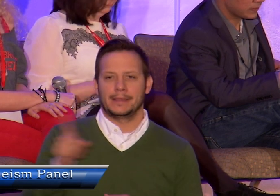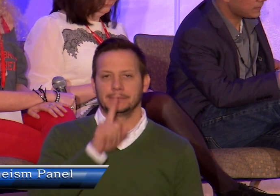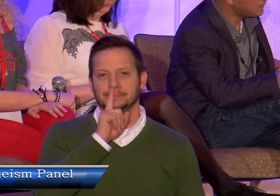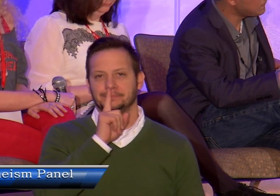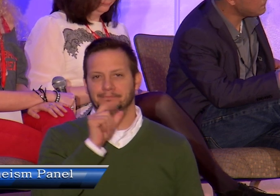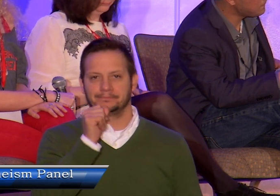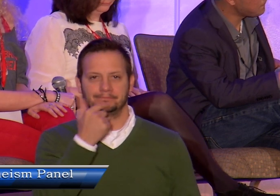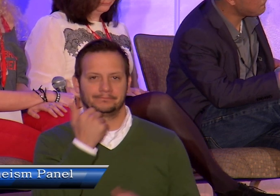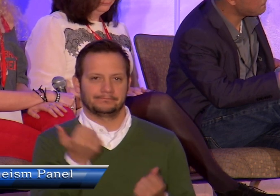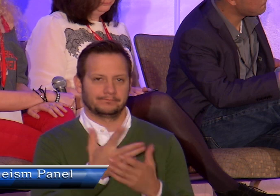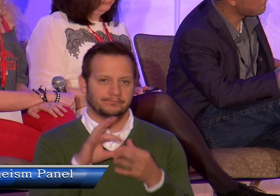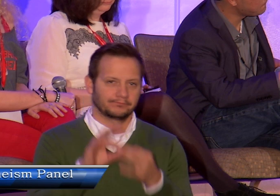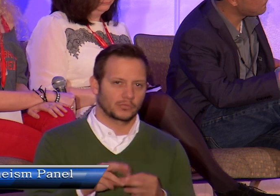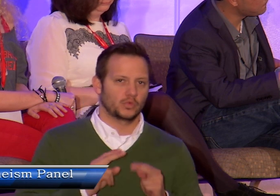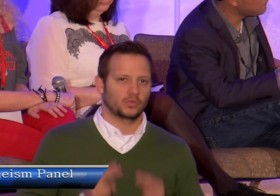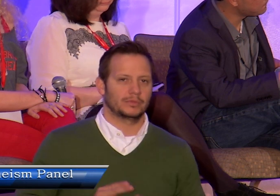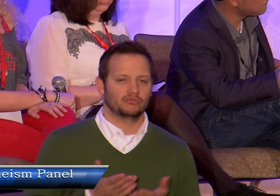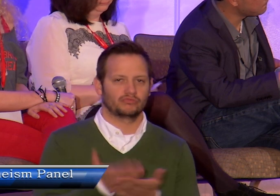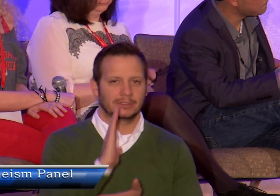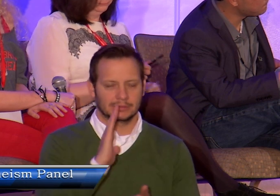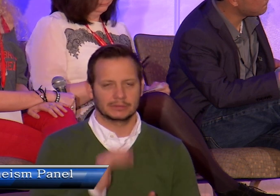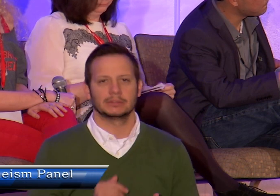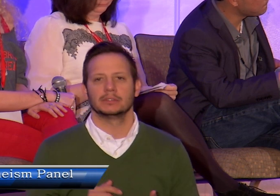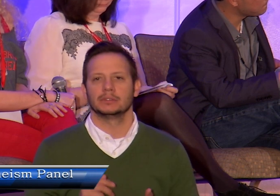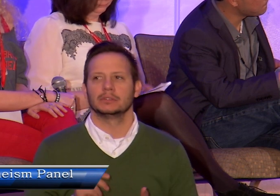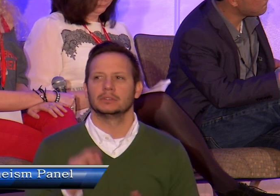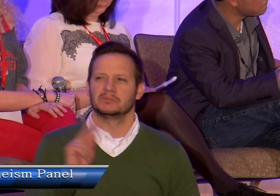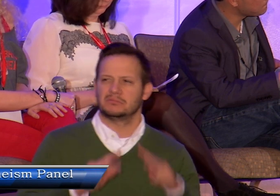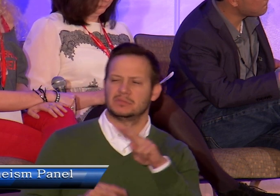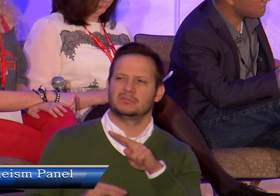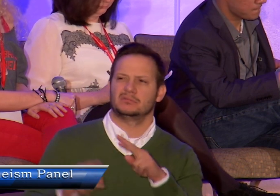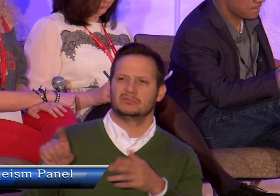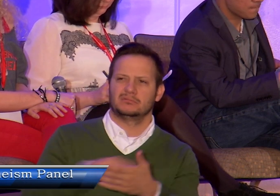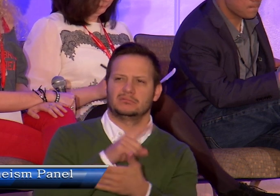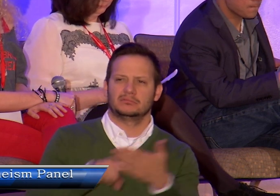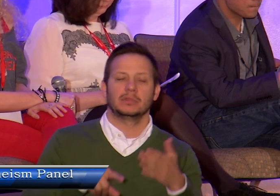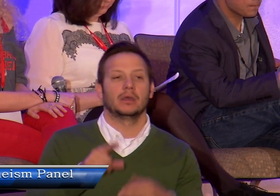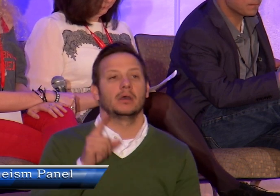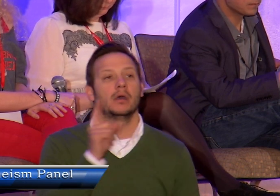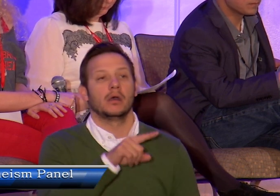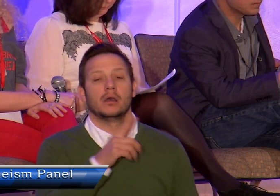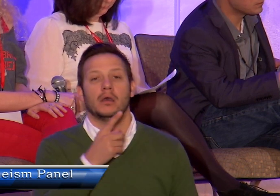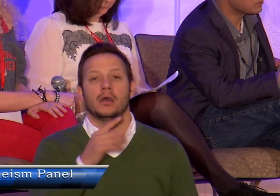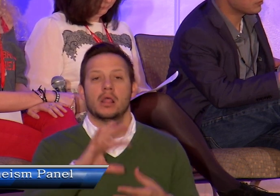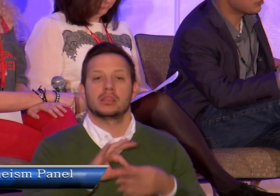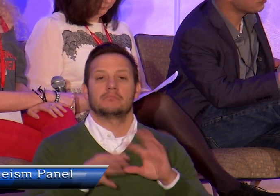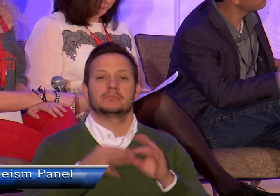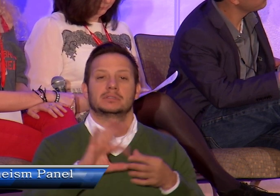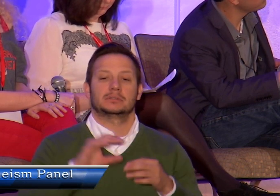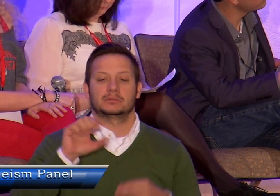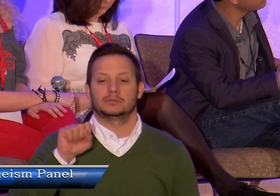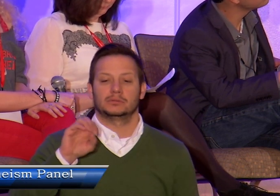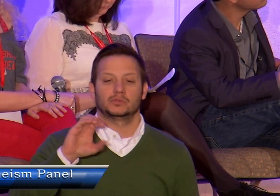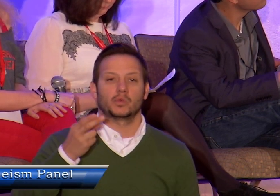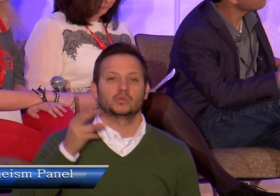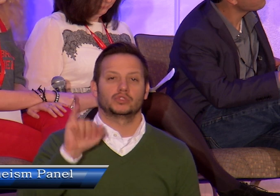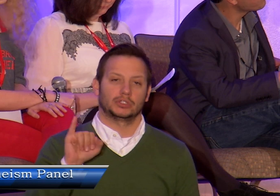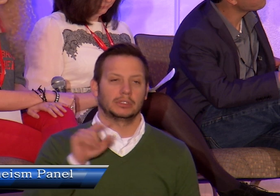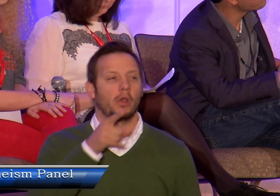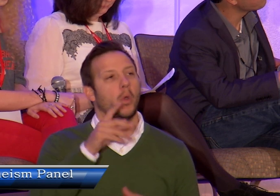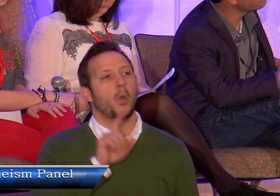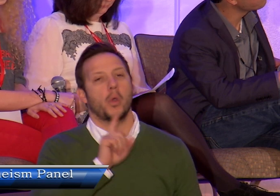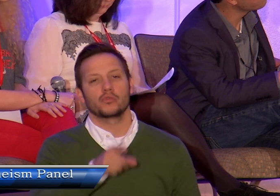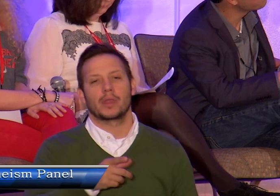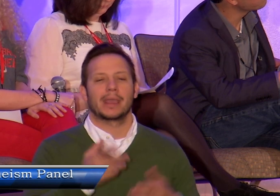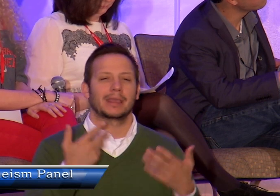whatnot. The world just looked to Sochi and said, yay, go our respective countries,